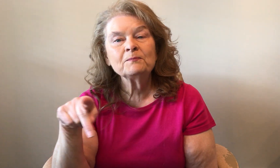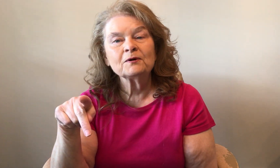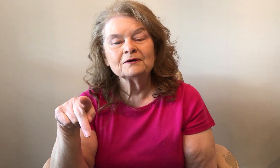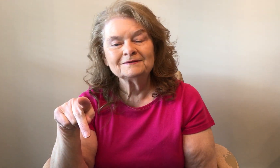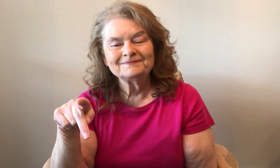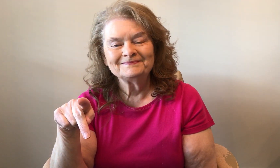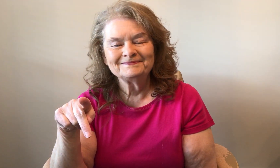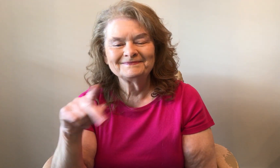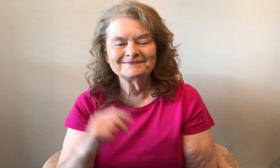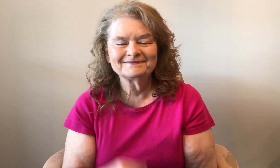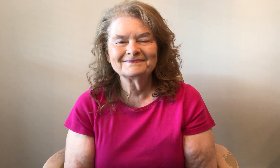purple.